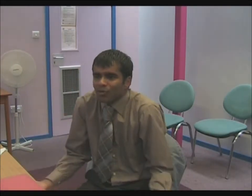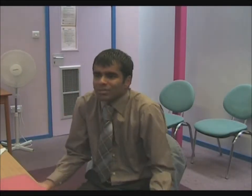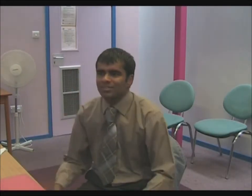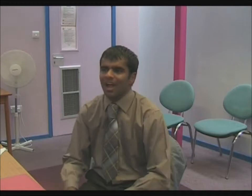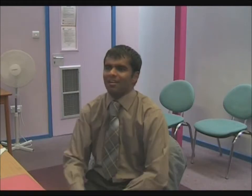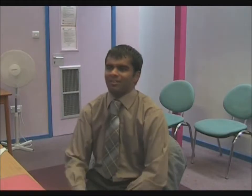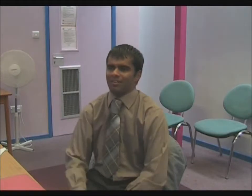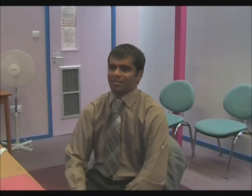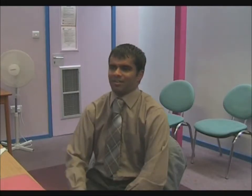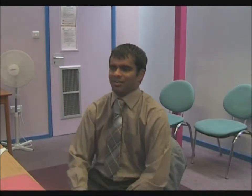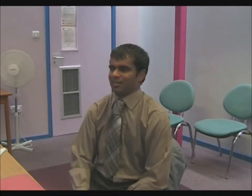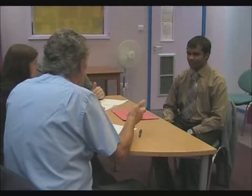No, I don't understand you.